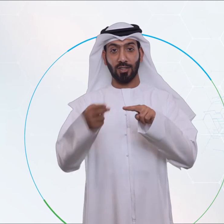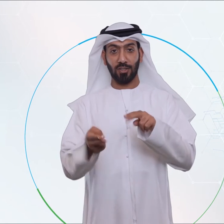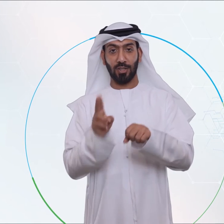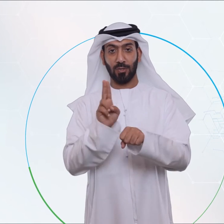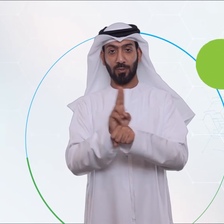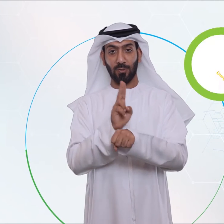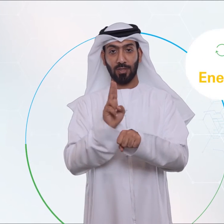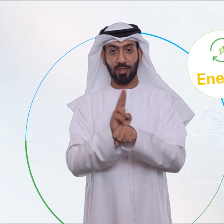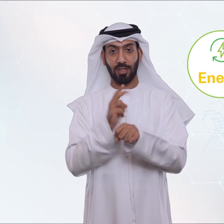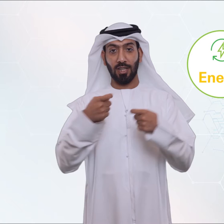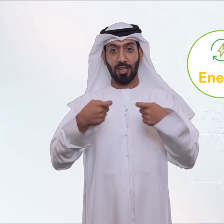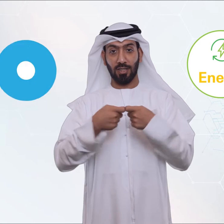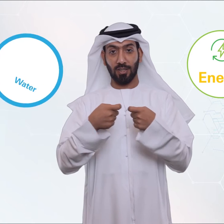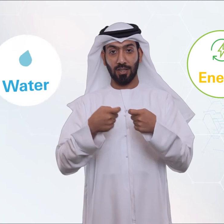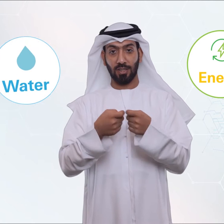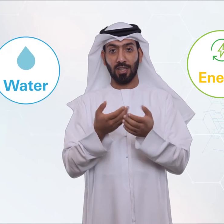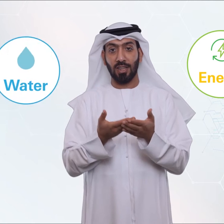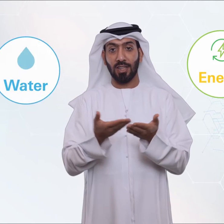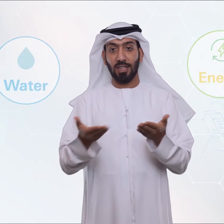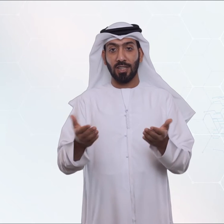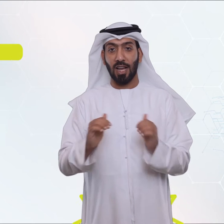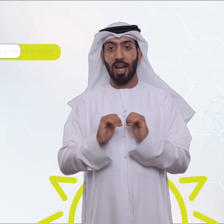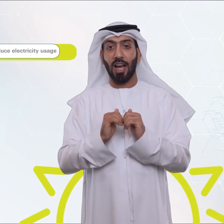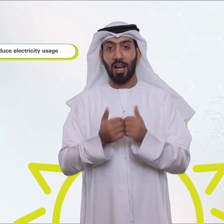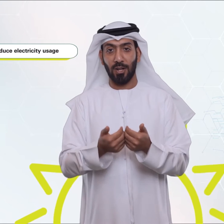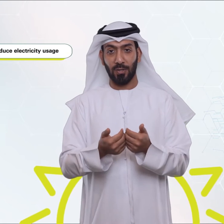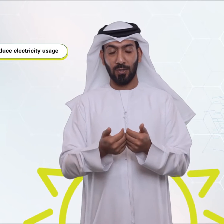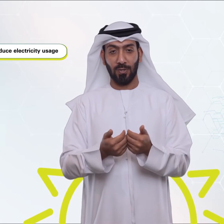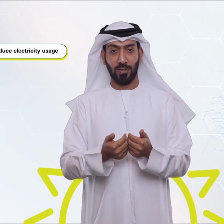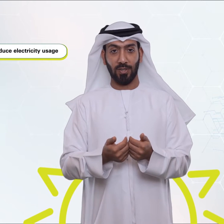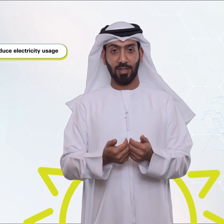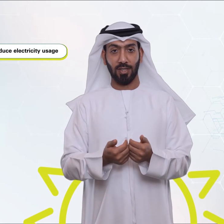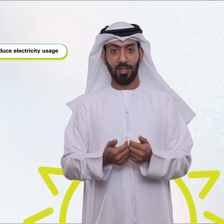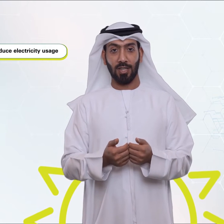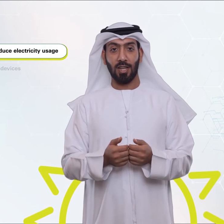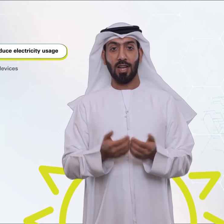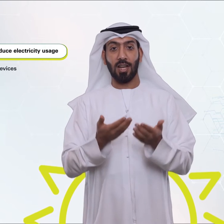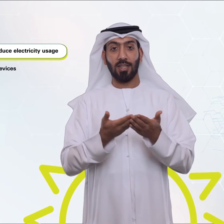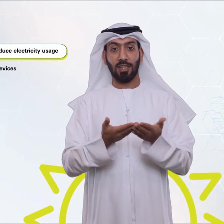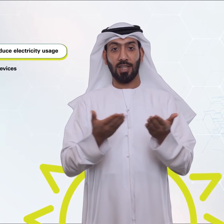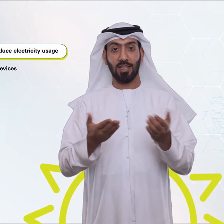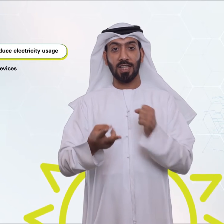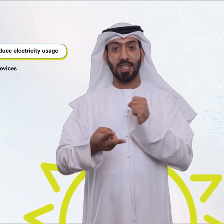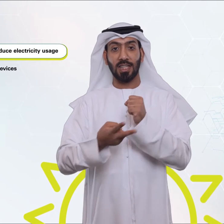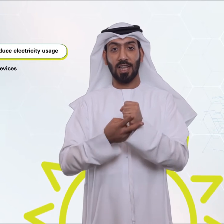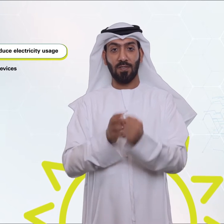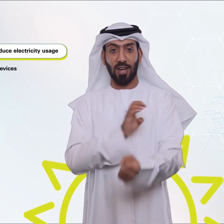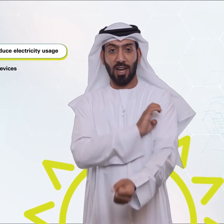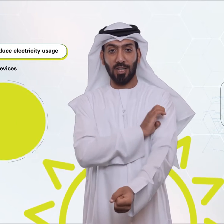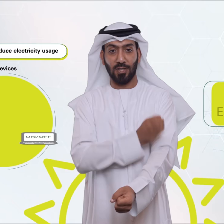methods: energy and water. Methods to reduce electricity usage in electrical devices.